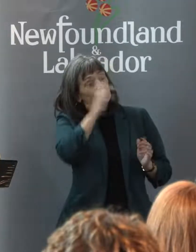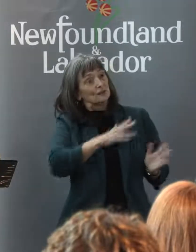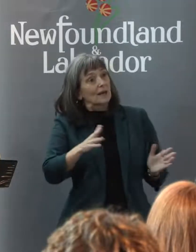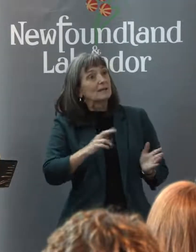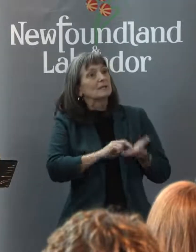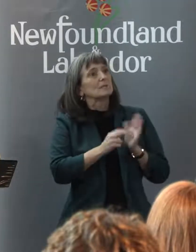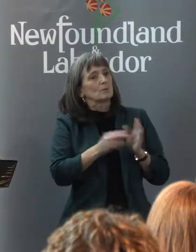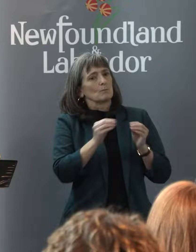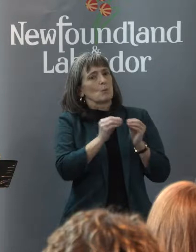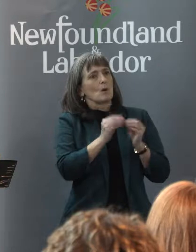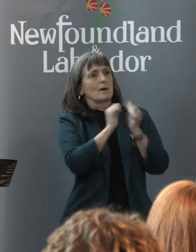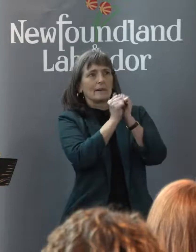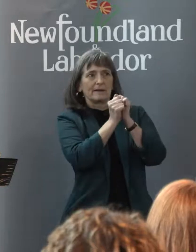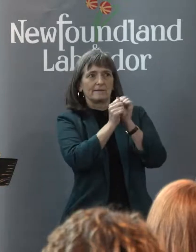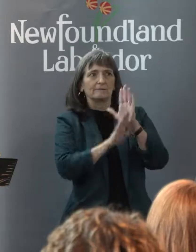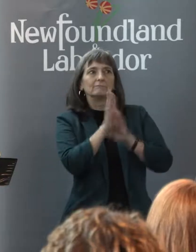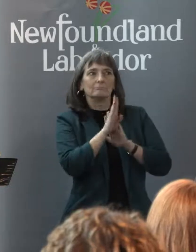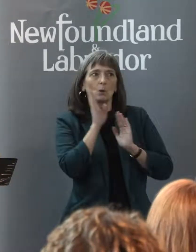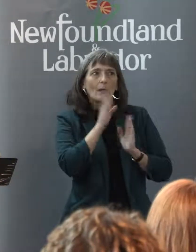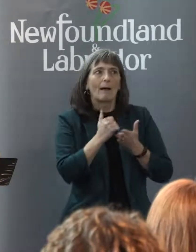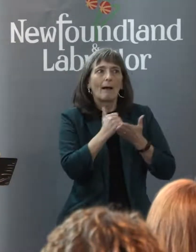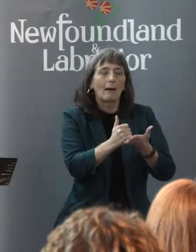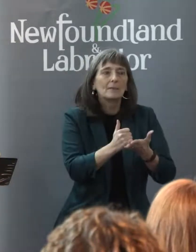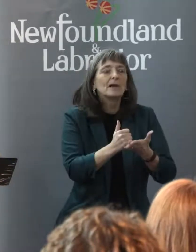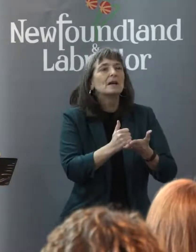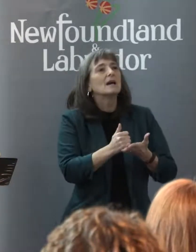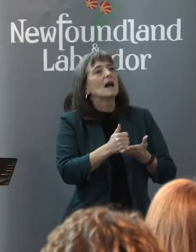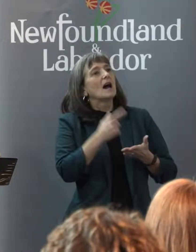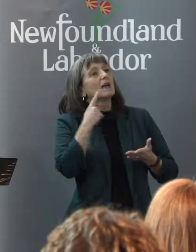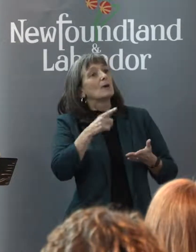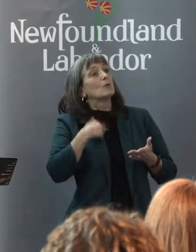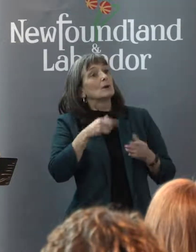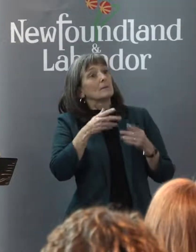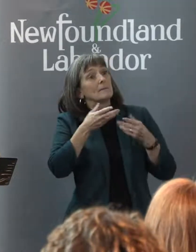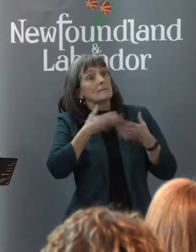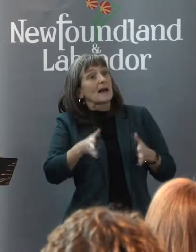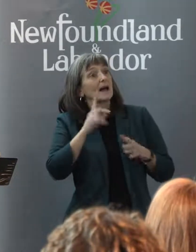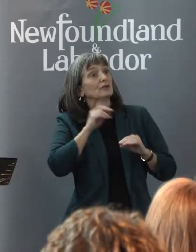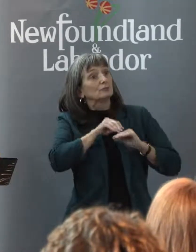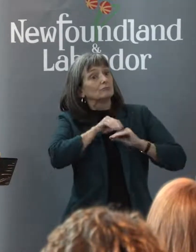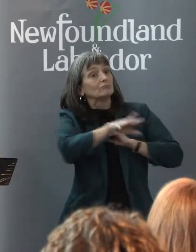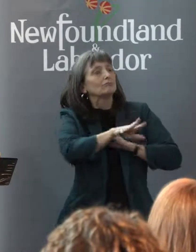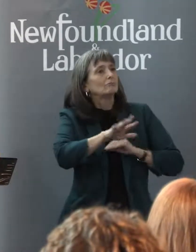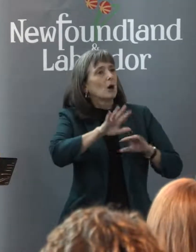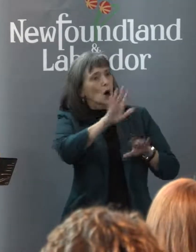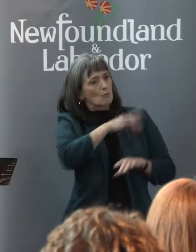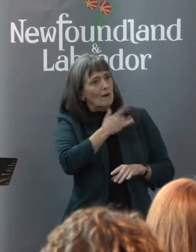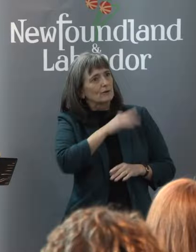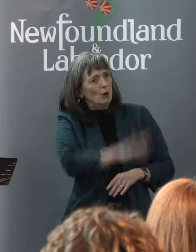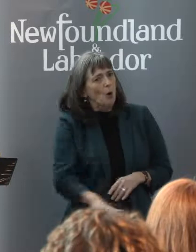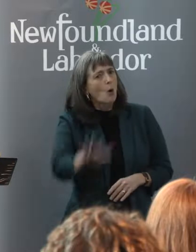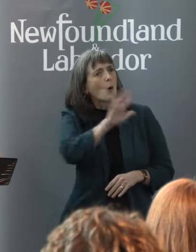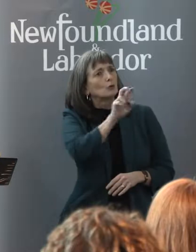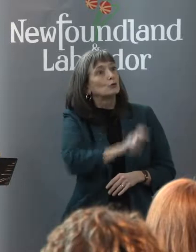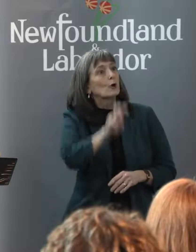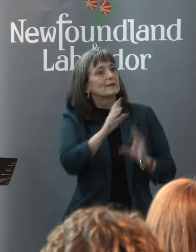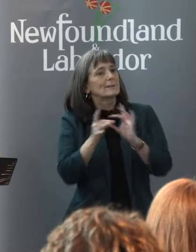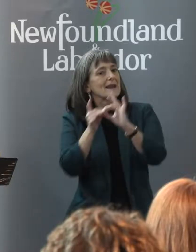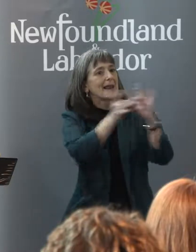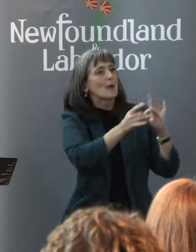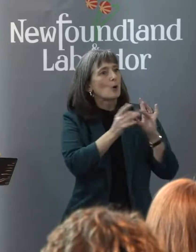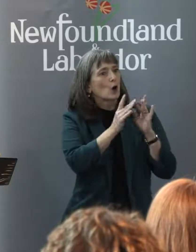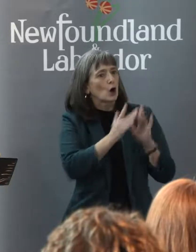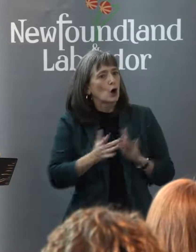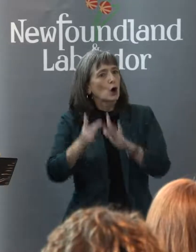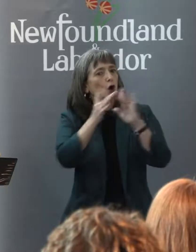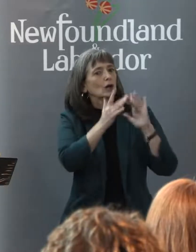Labrador's competitiveness. It will serve as a blueprint for a dynamic province-wide tourism network that can adapt and evolve in the